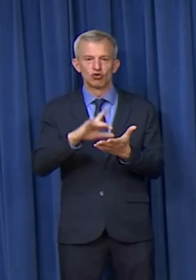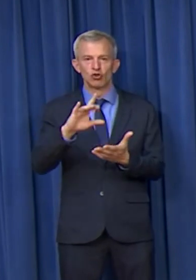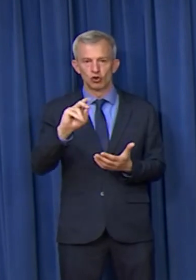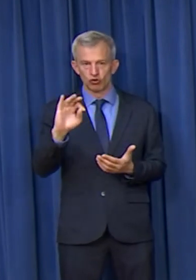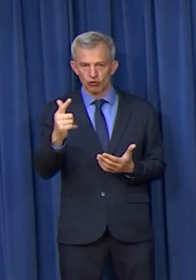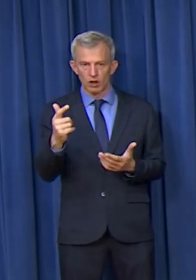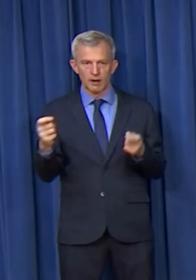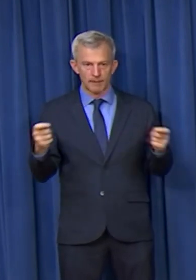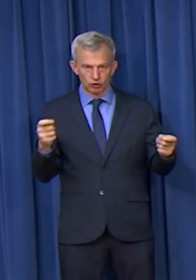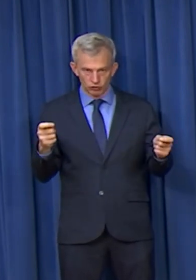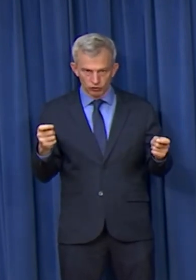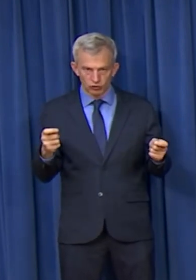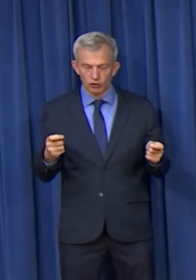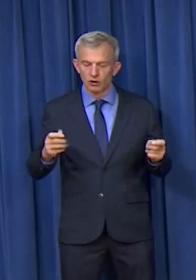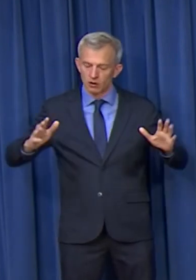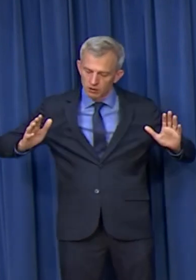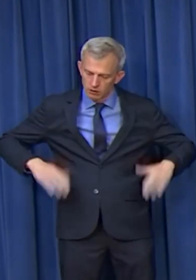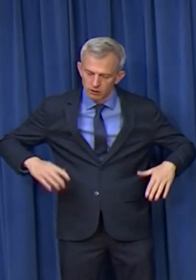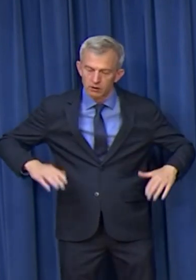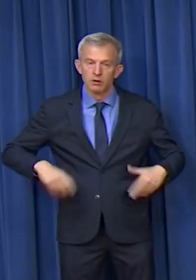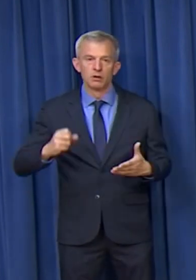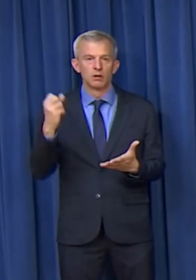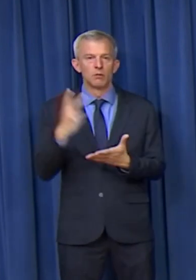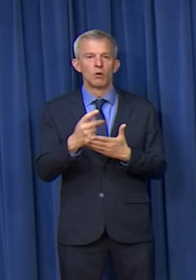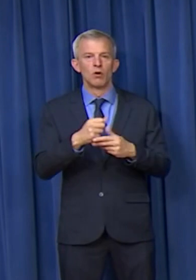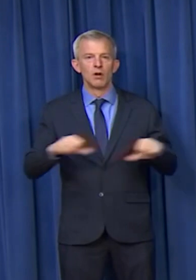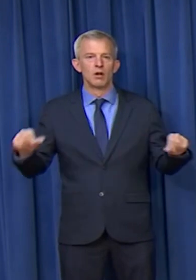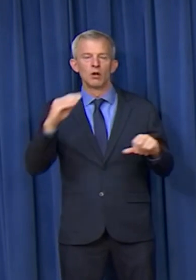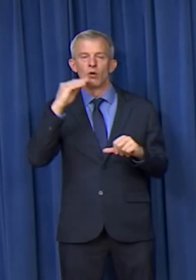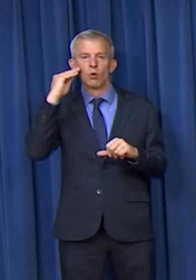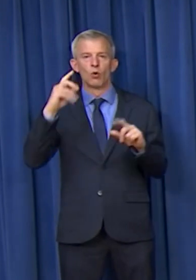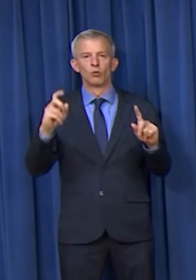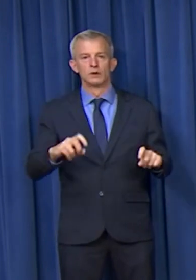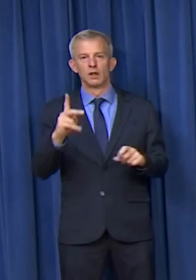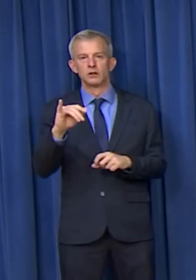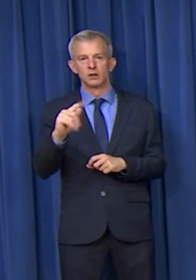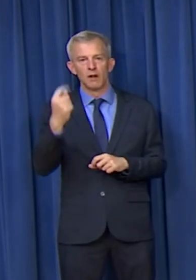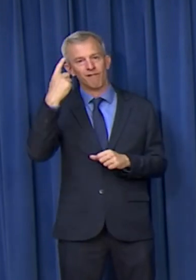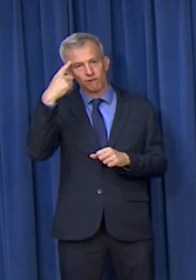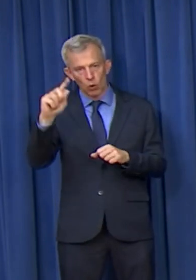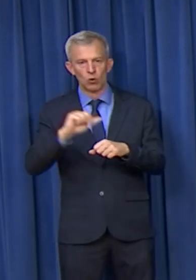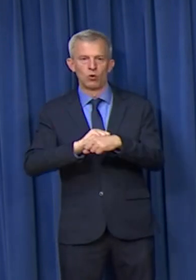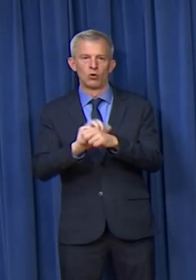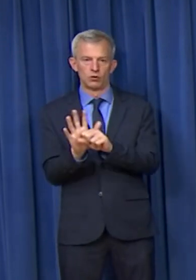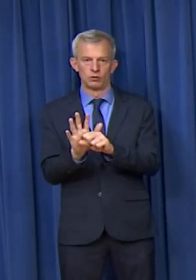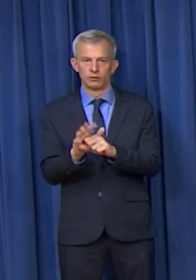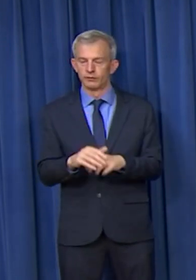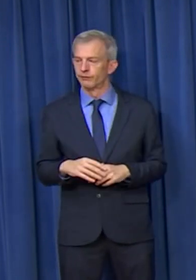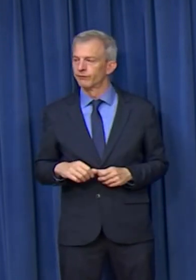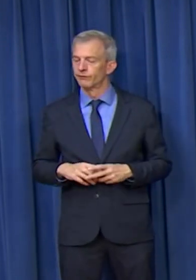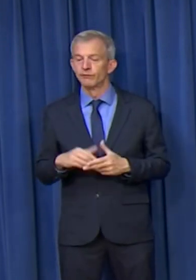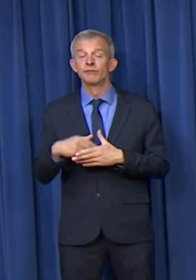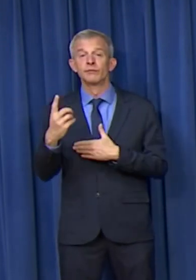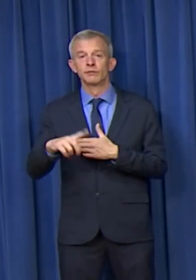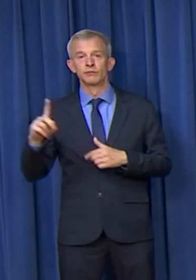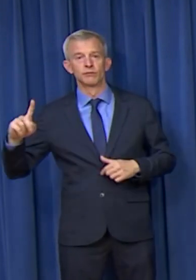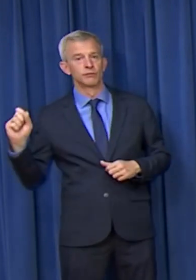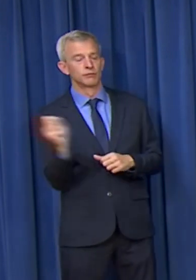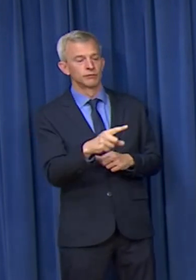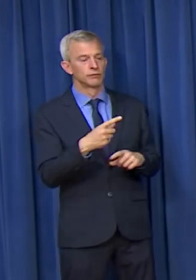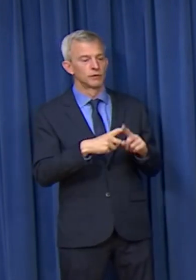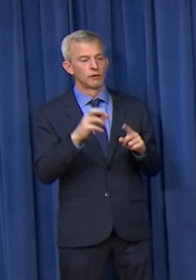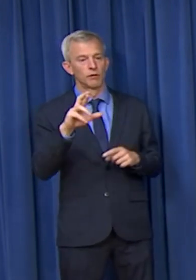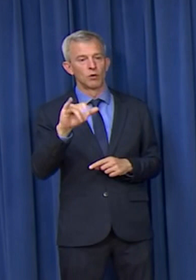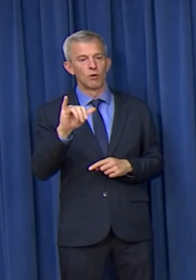approve any home test kit for the coronavirus. The next question comes from Ryan Carter,